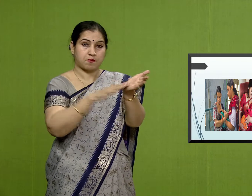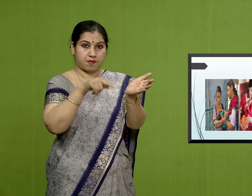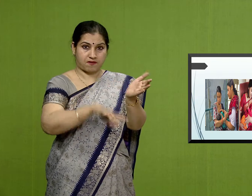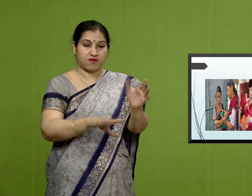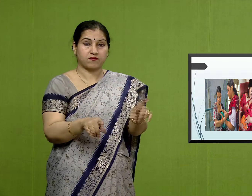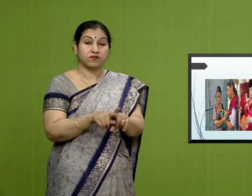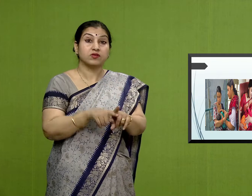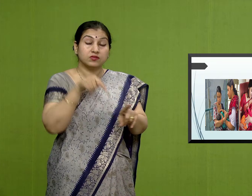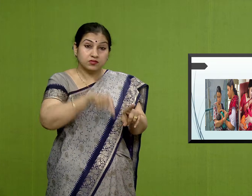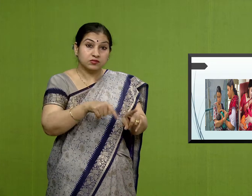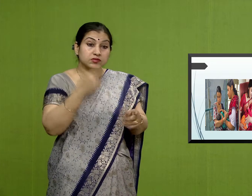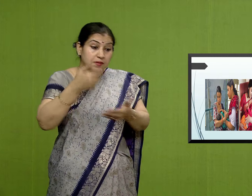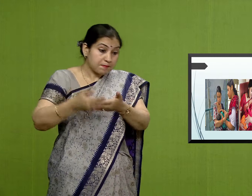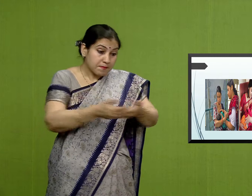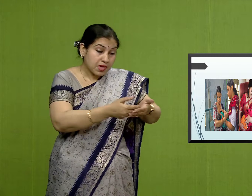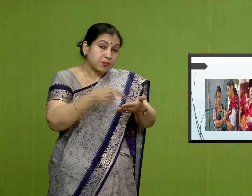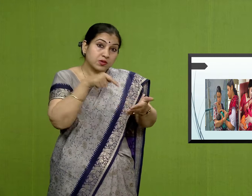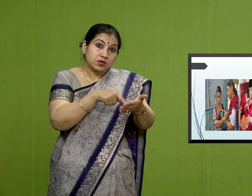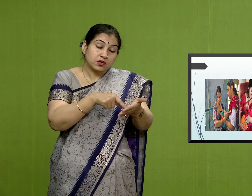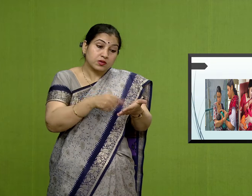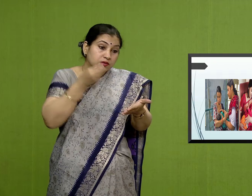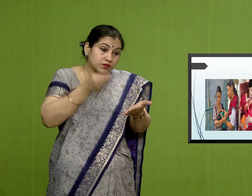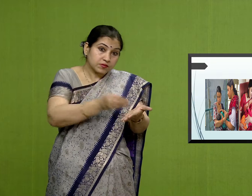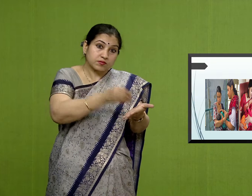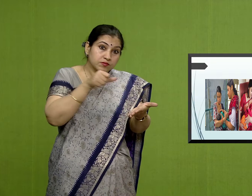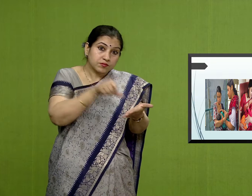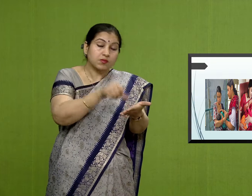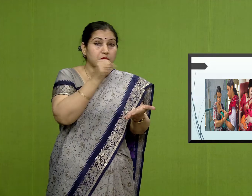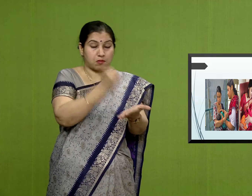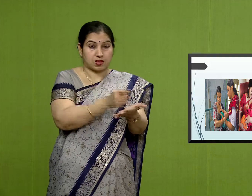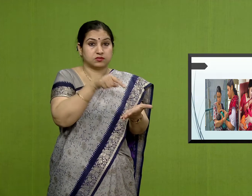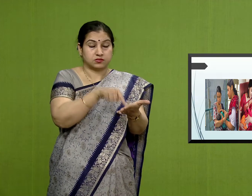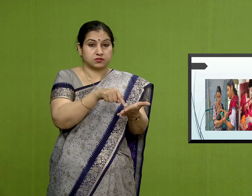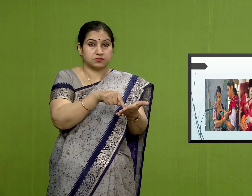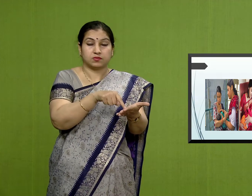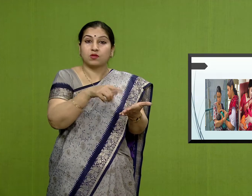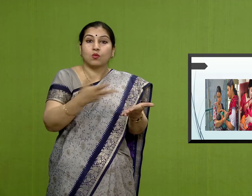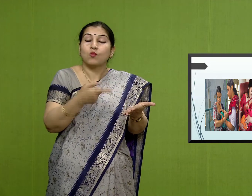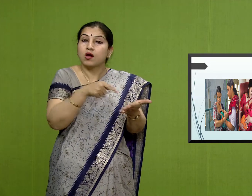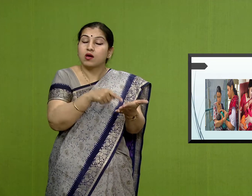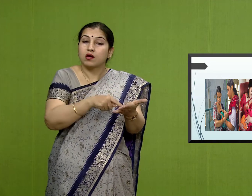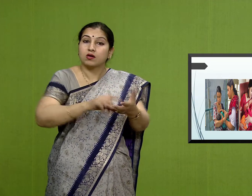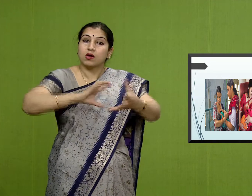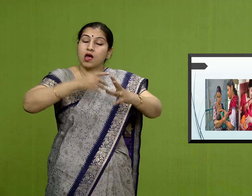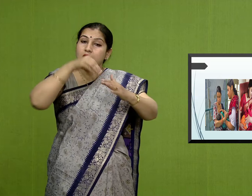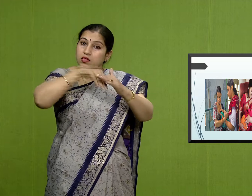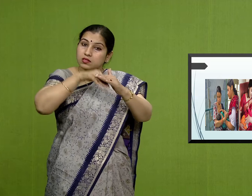Feeding colostrum is essential because it contains